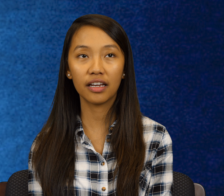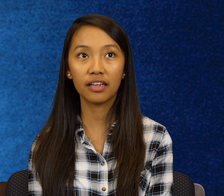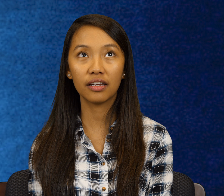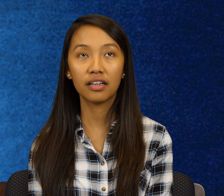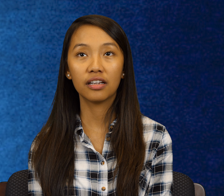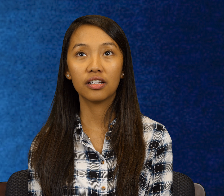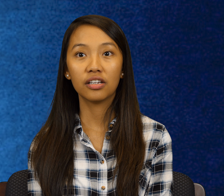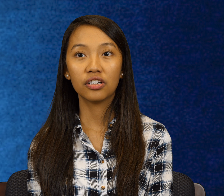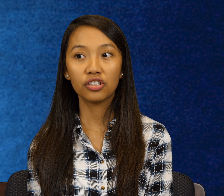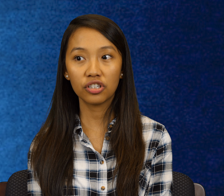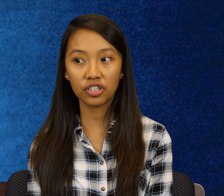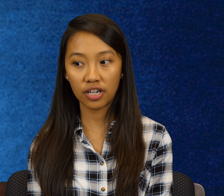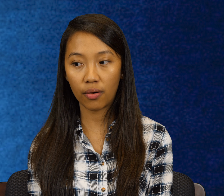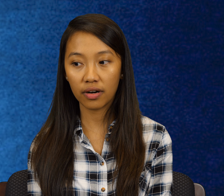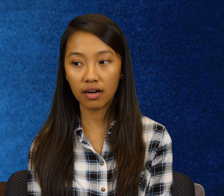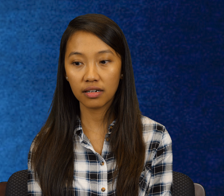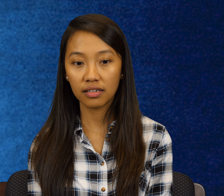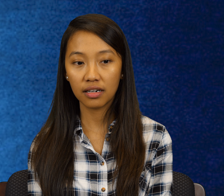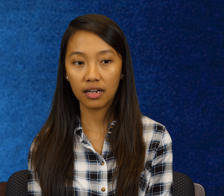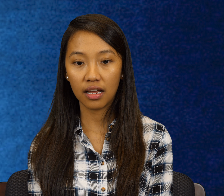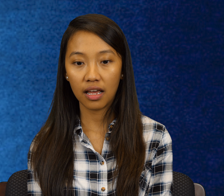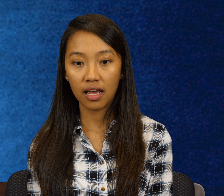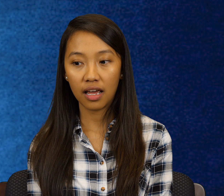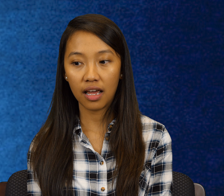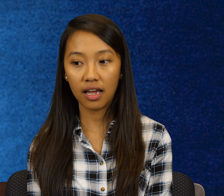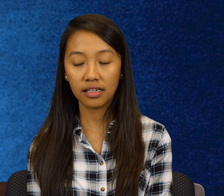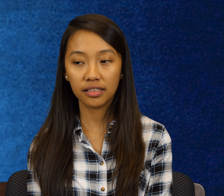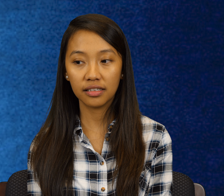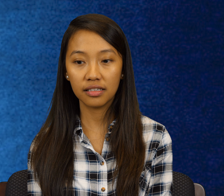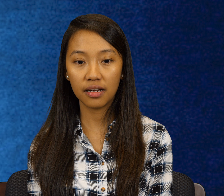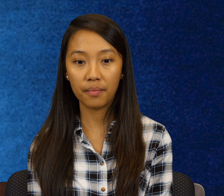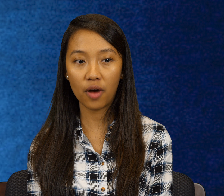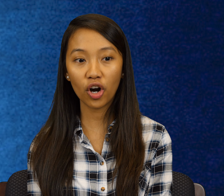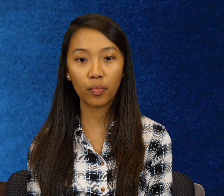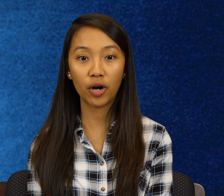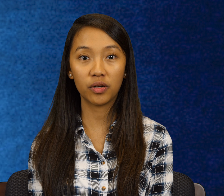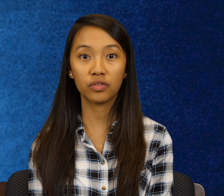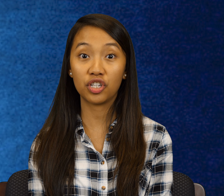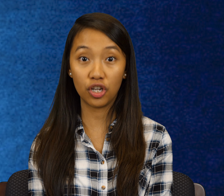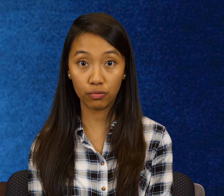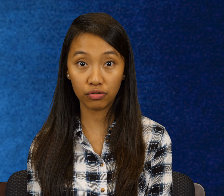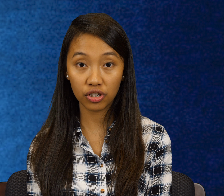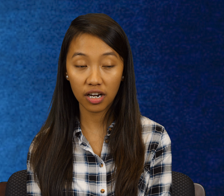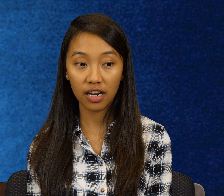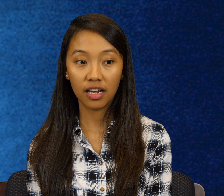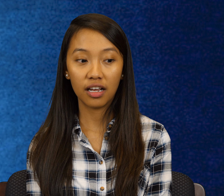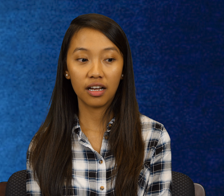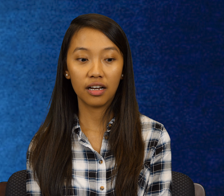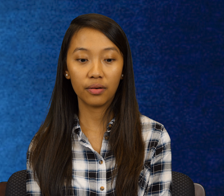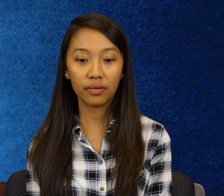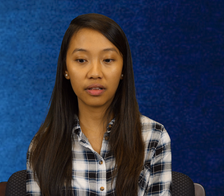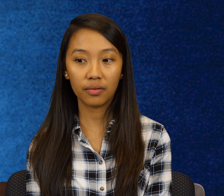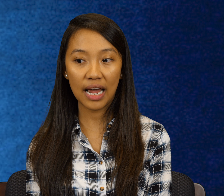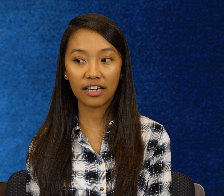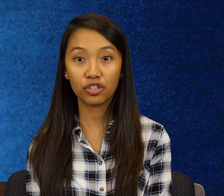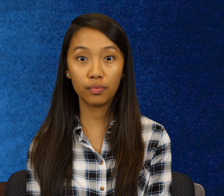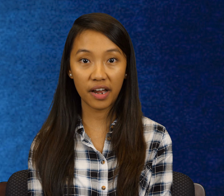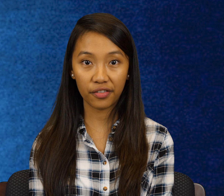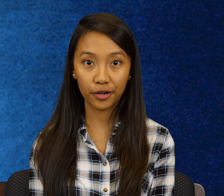I took a shower, and our apartment was huge. We had two